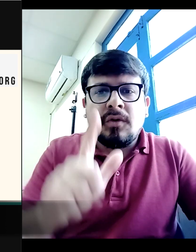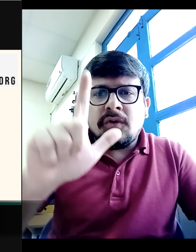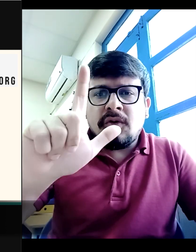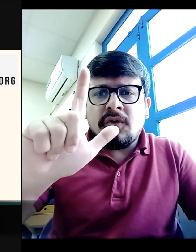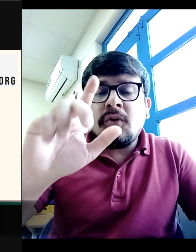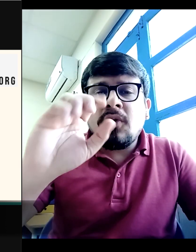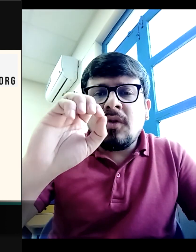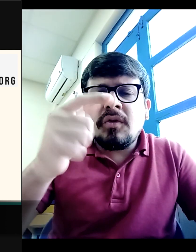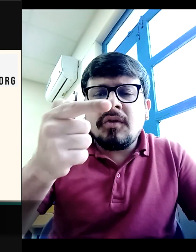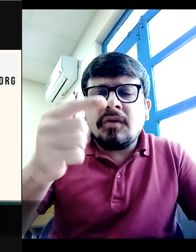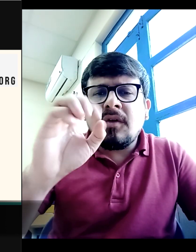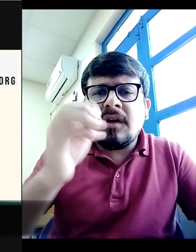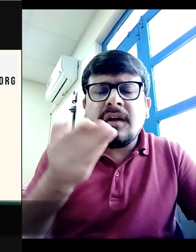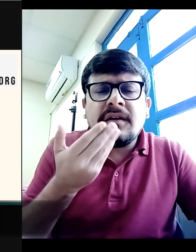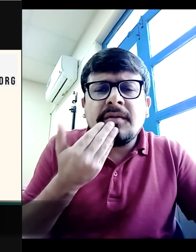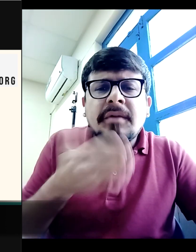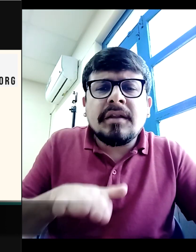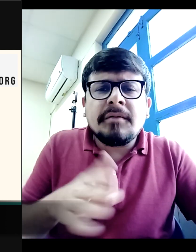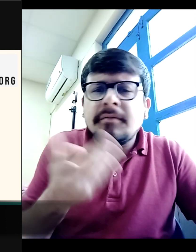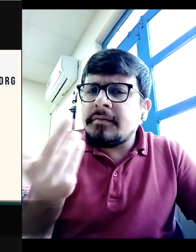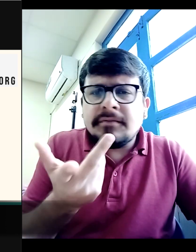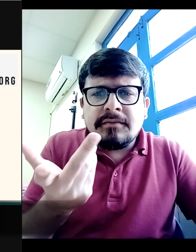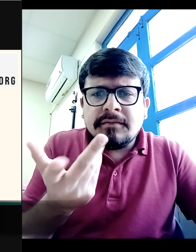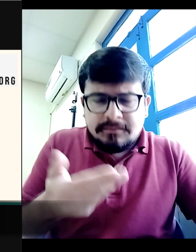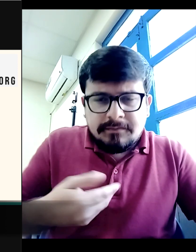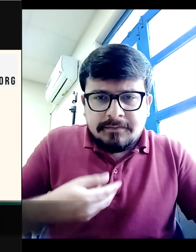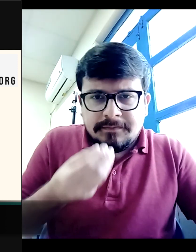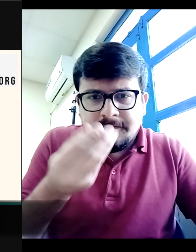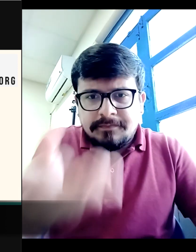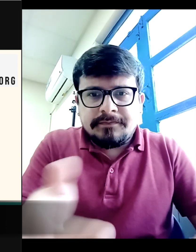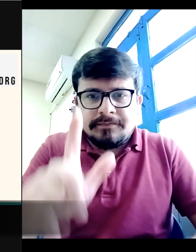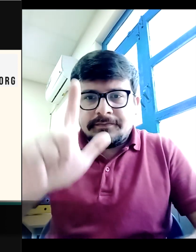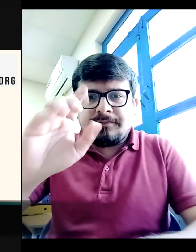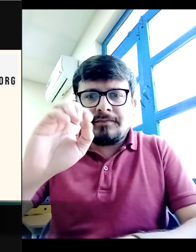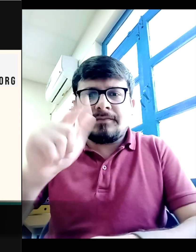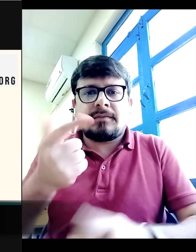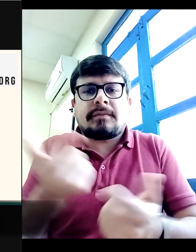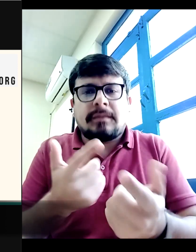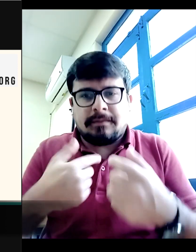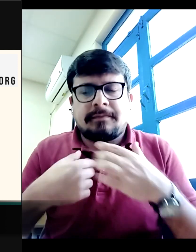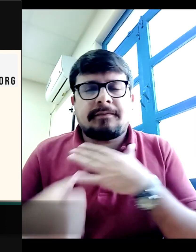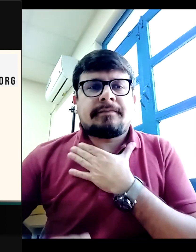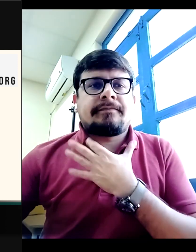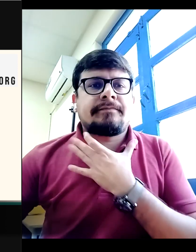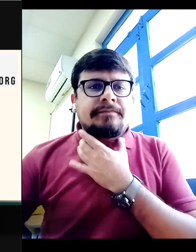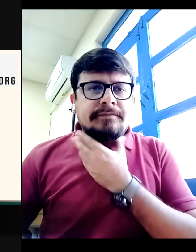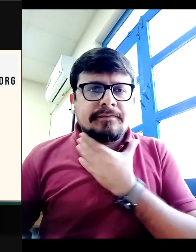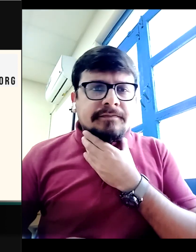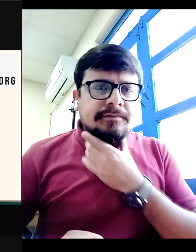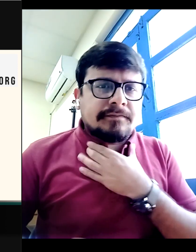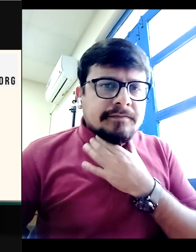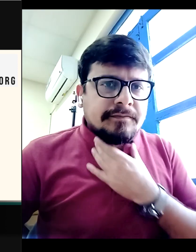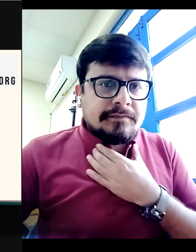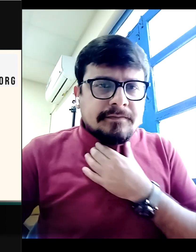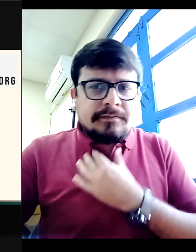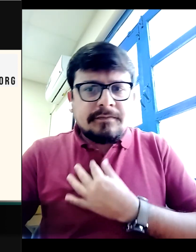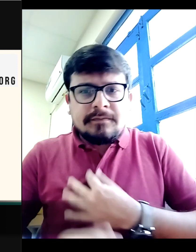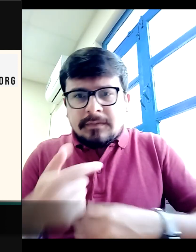logos. We will show you how you can design your own logo using a